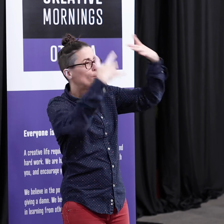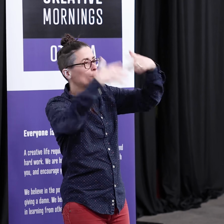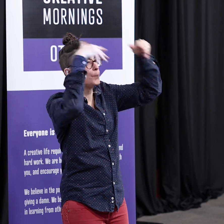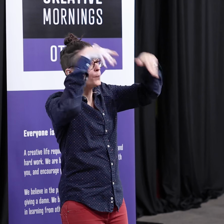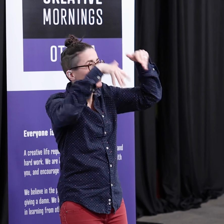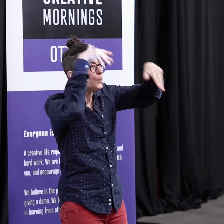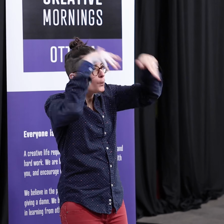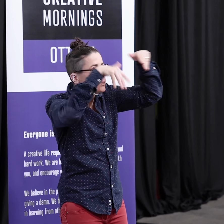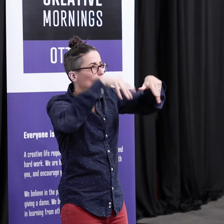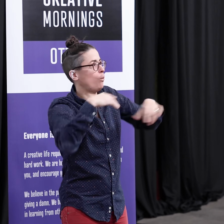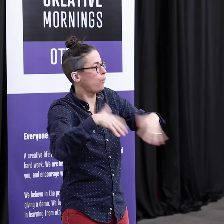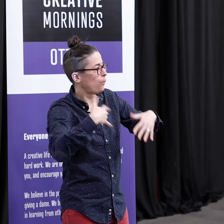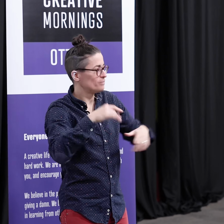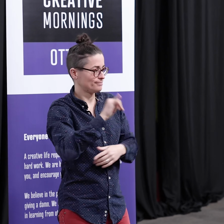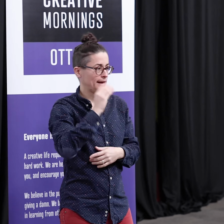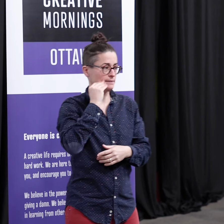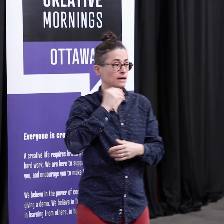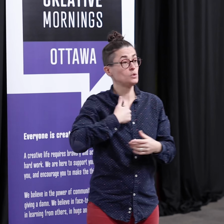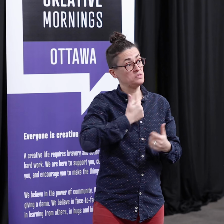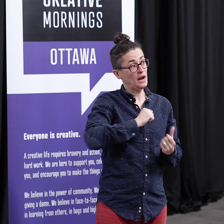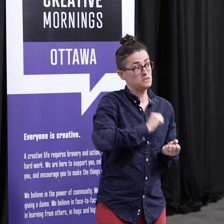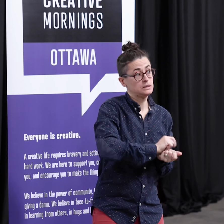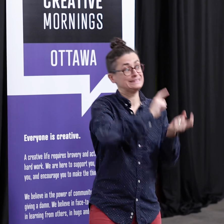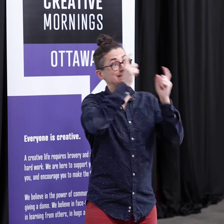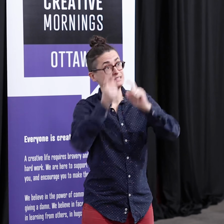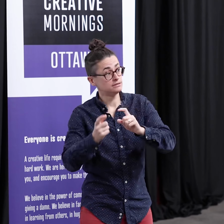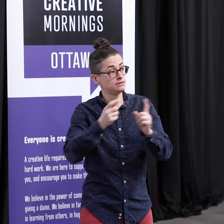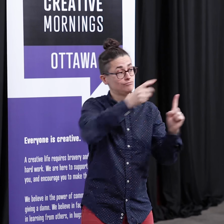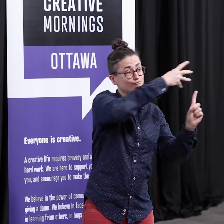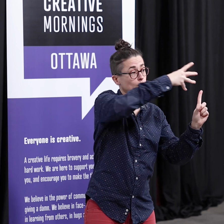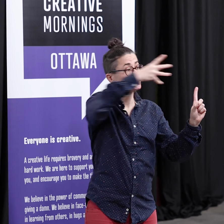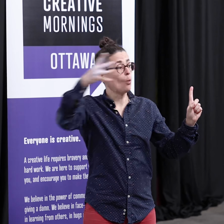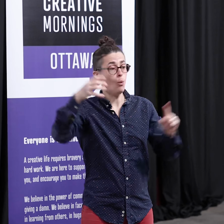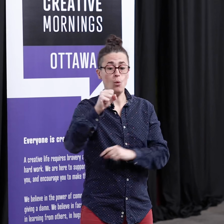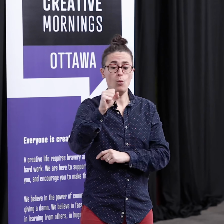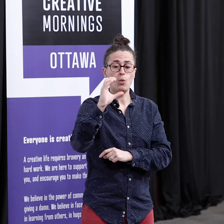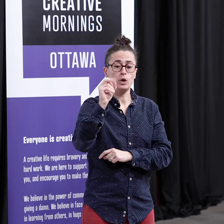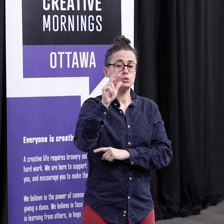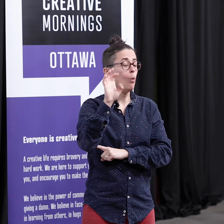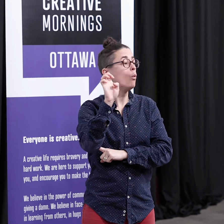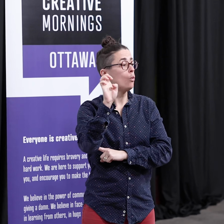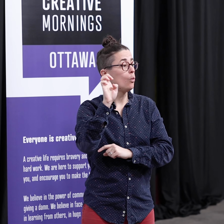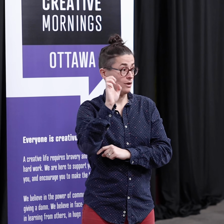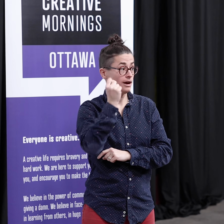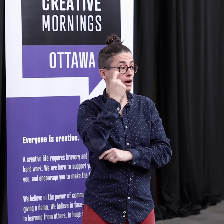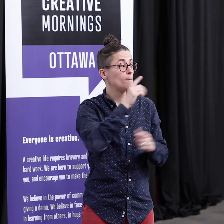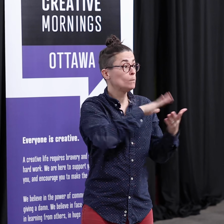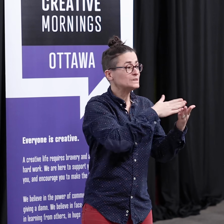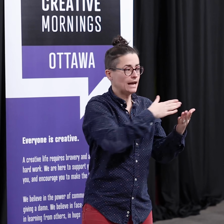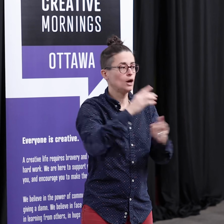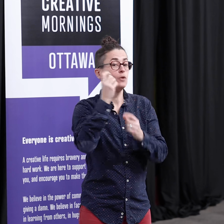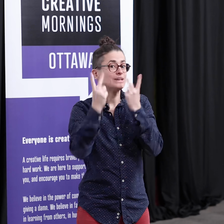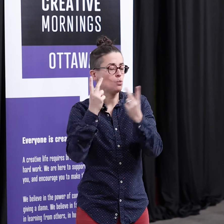feel the vibrations, and you can see the water drip, drip, drip, drip, drip. And so that's really what came to mind for me